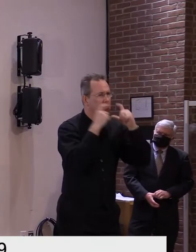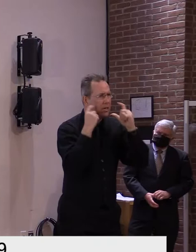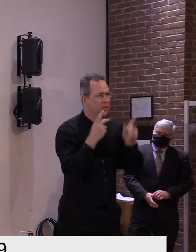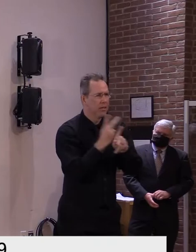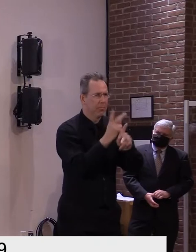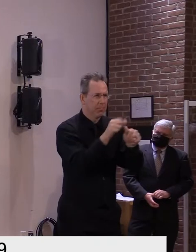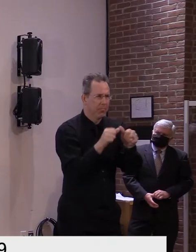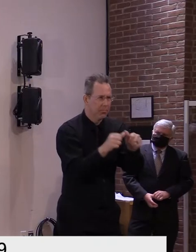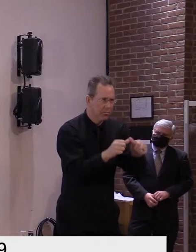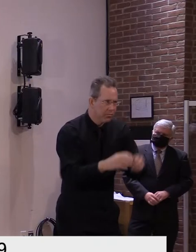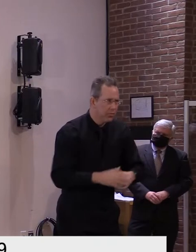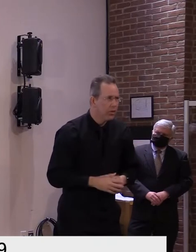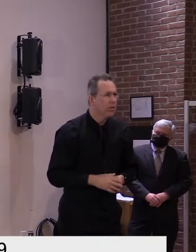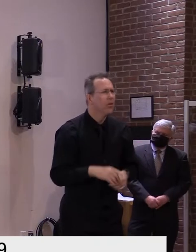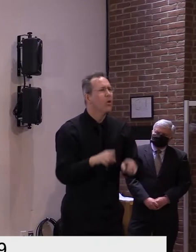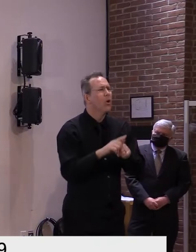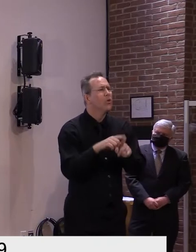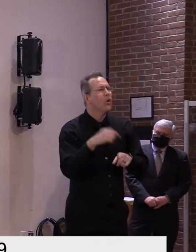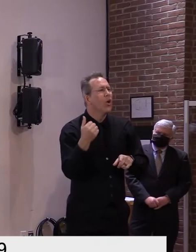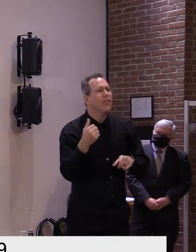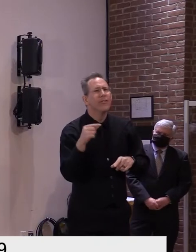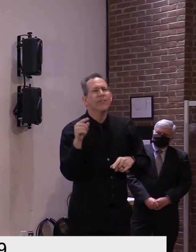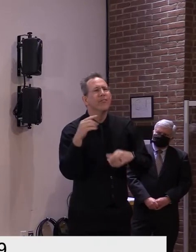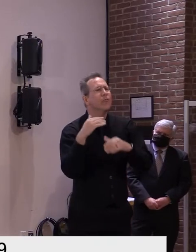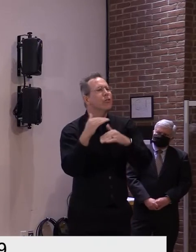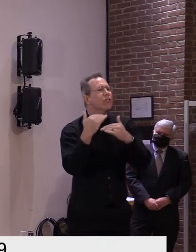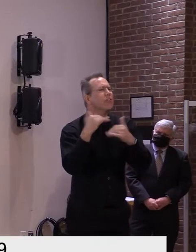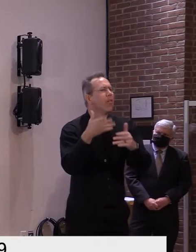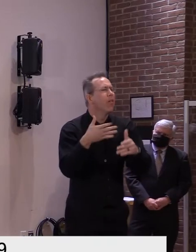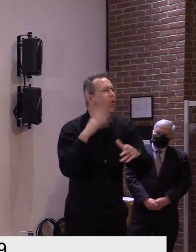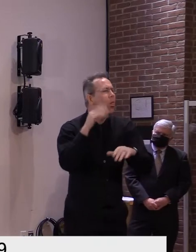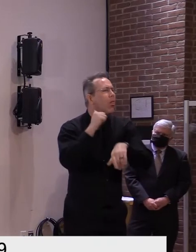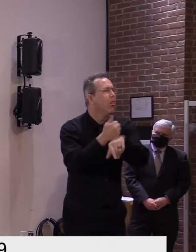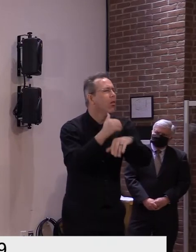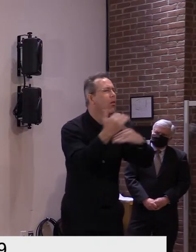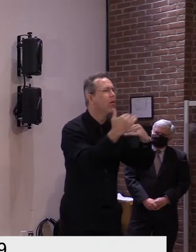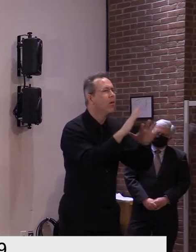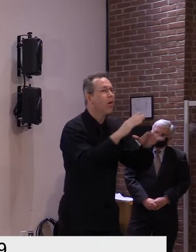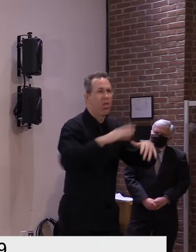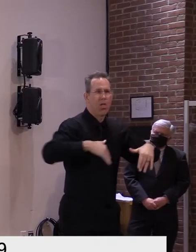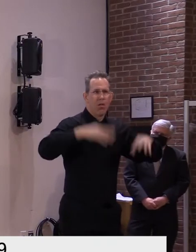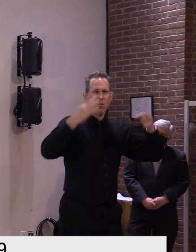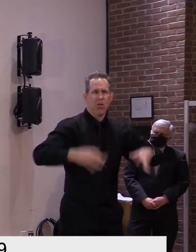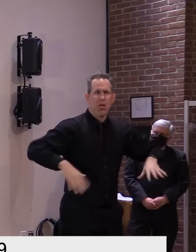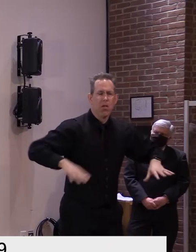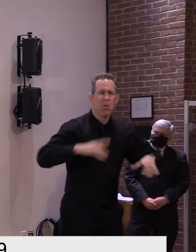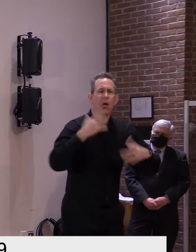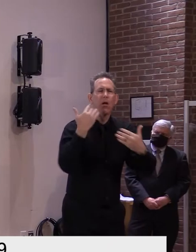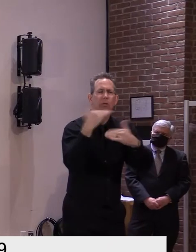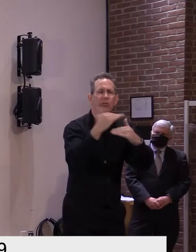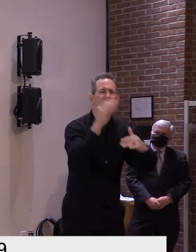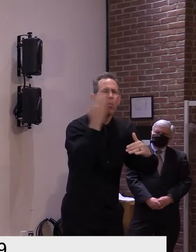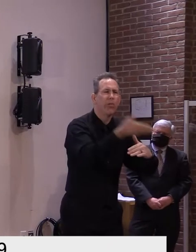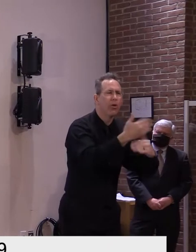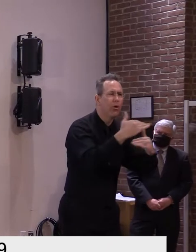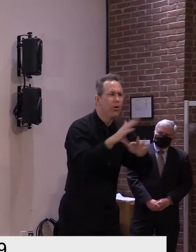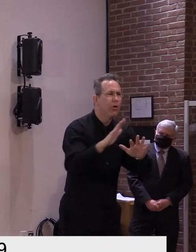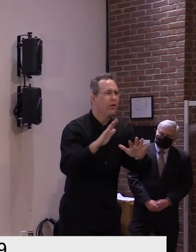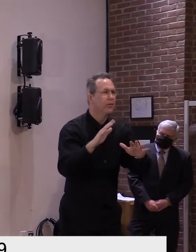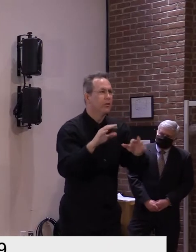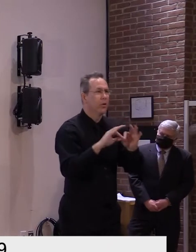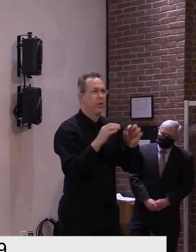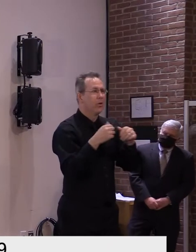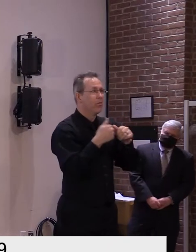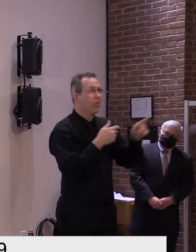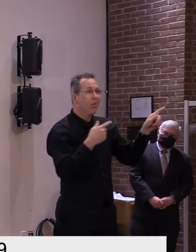may be other restrictions that we're not aware of. For instance, I don't know when the border is going to open up between us